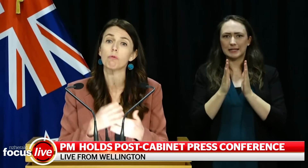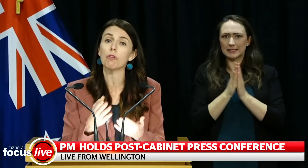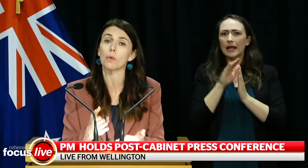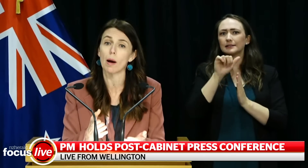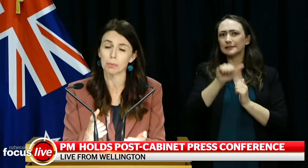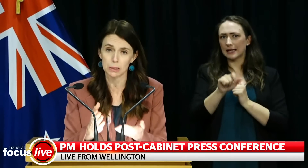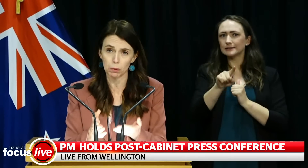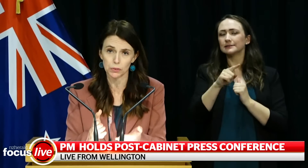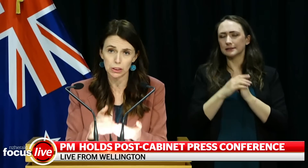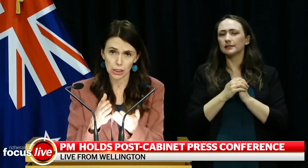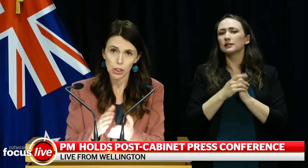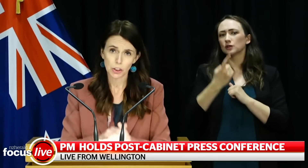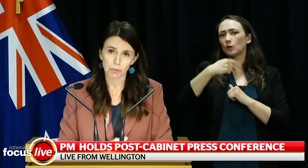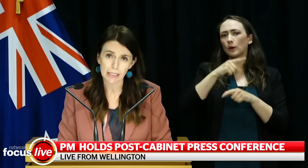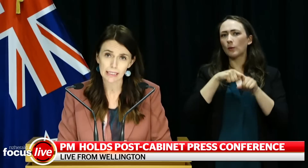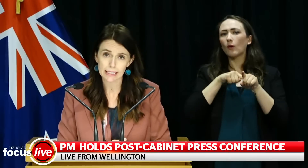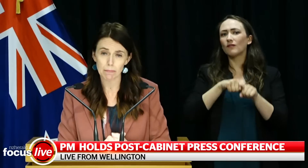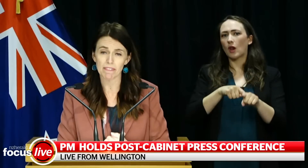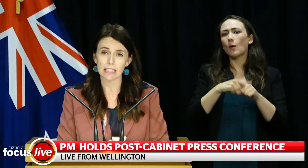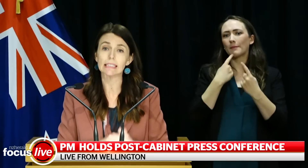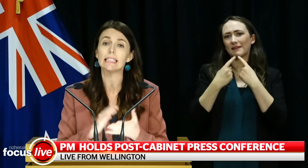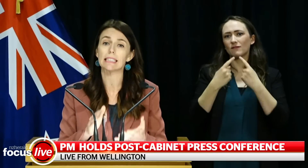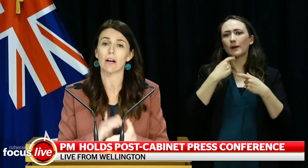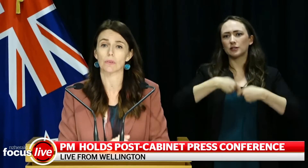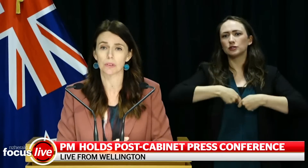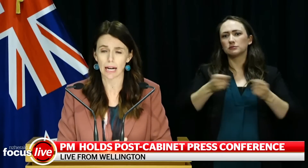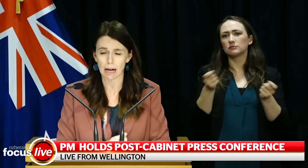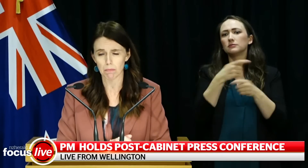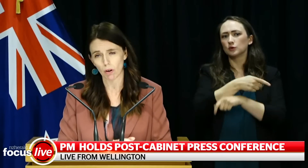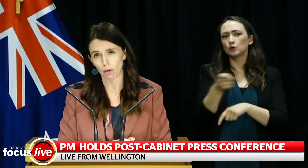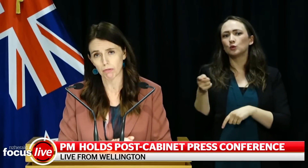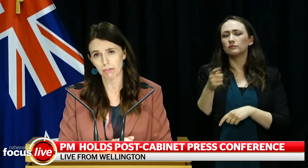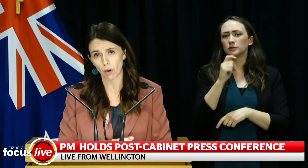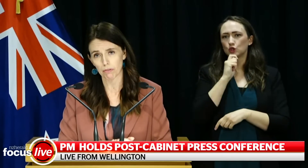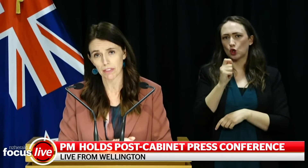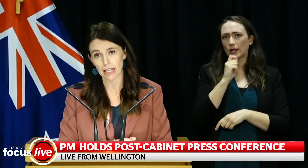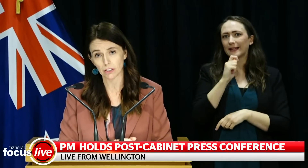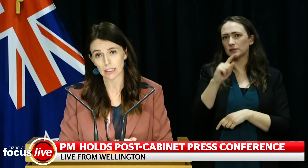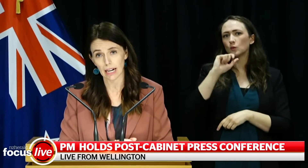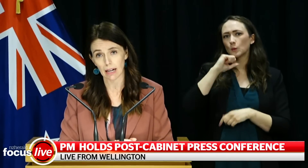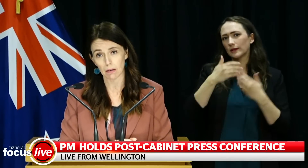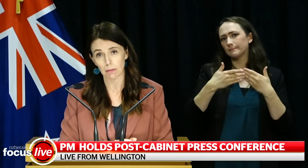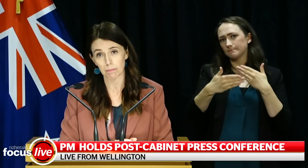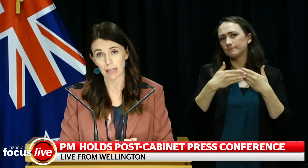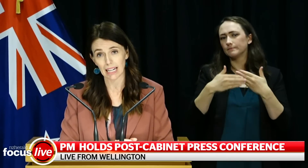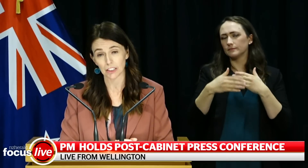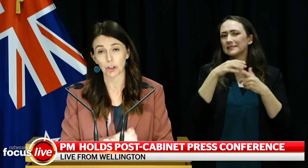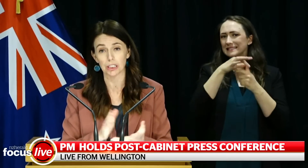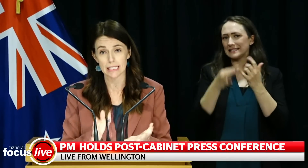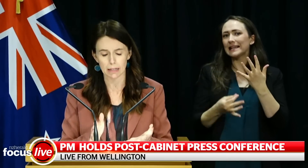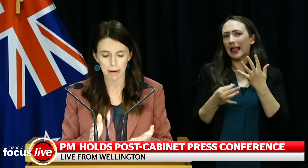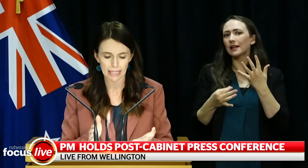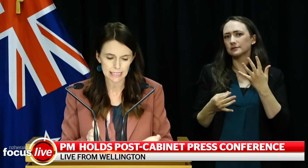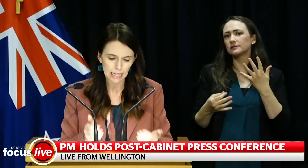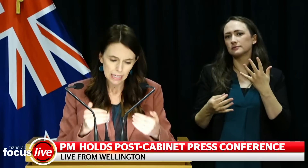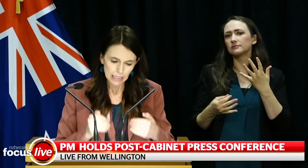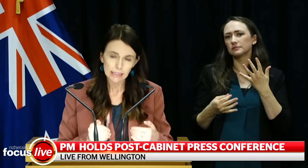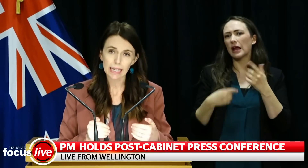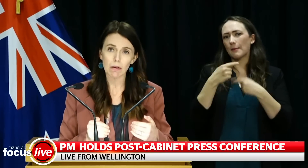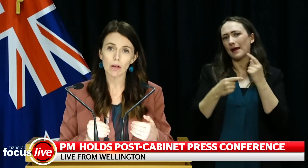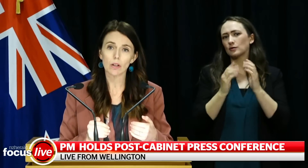you some follow-up response directly to some of the details of that journalistic